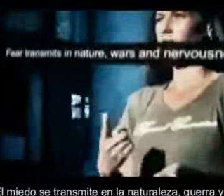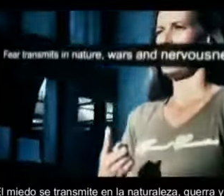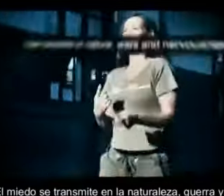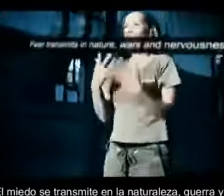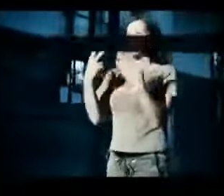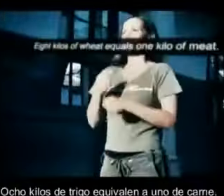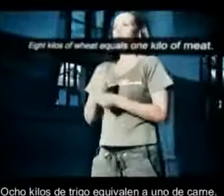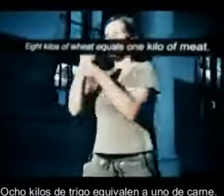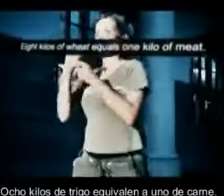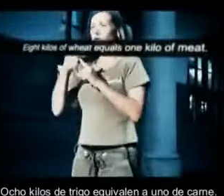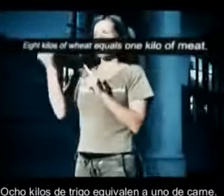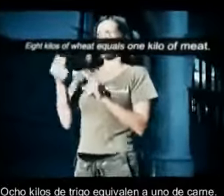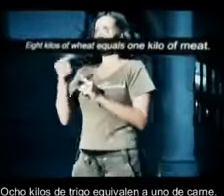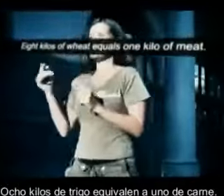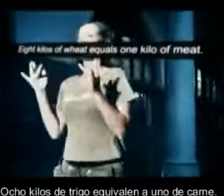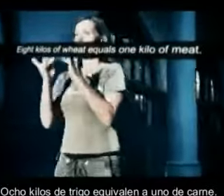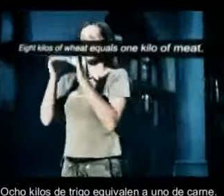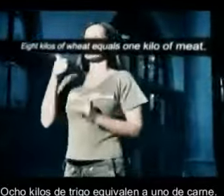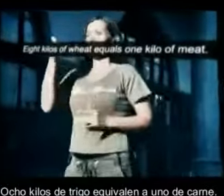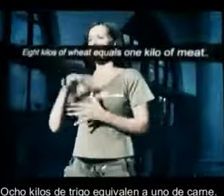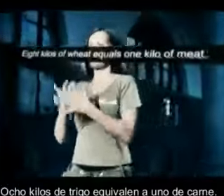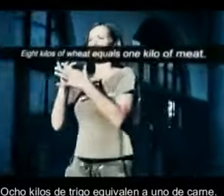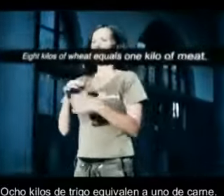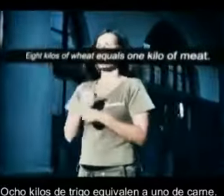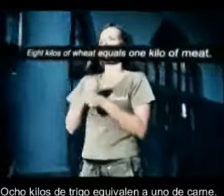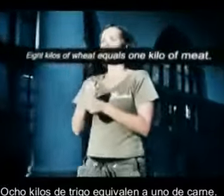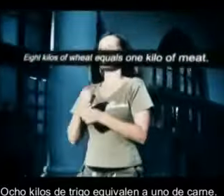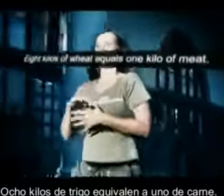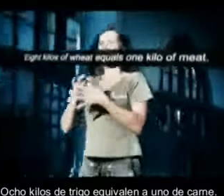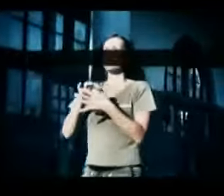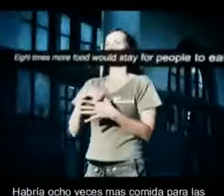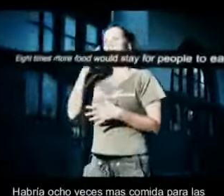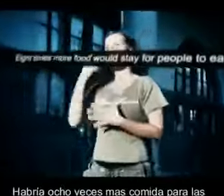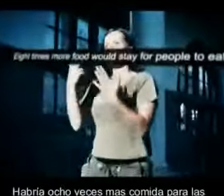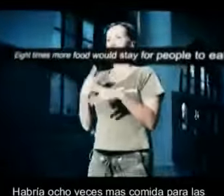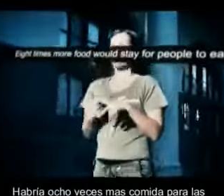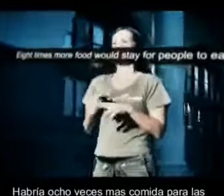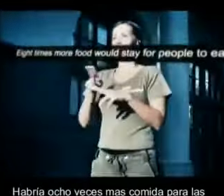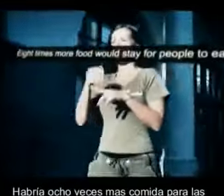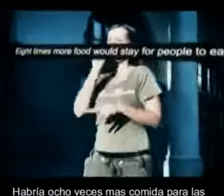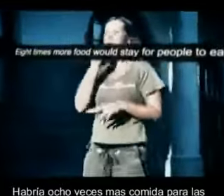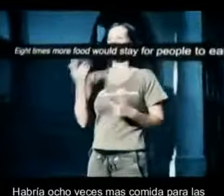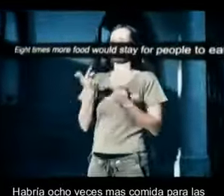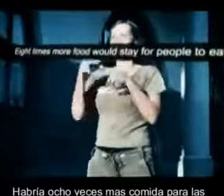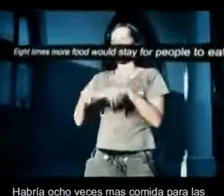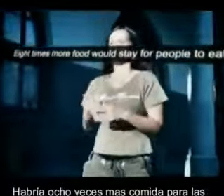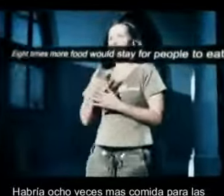nervousness. 8 kilos of wheat equals 1 kilo of meat. 8 times more food would stay for people to